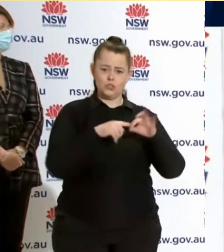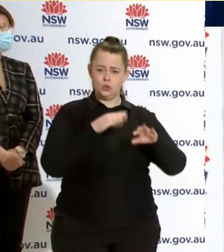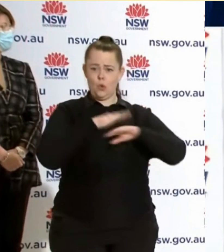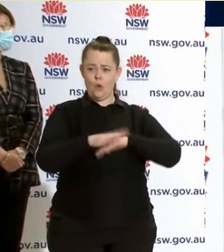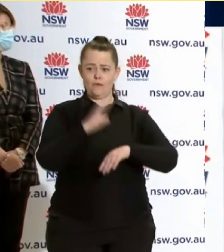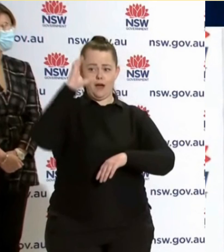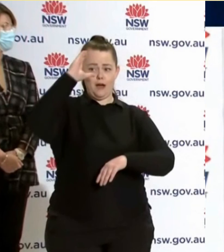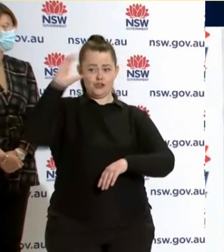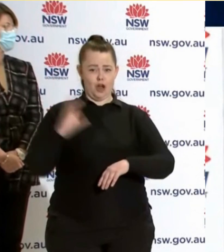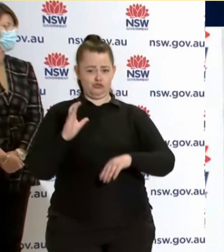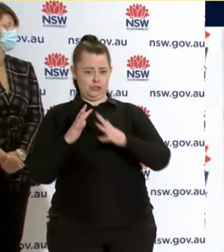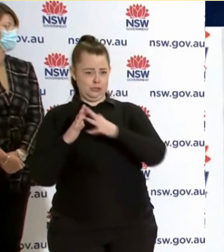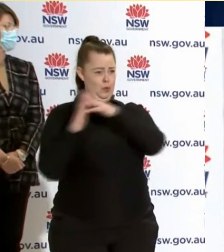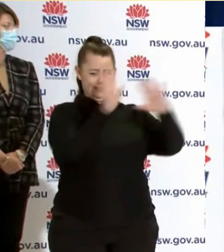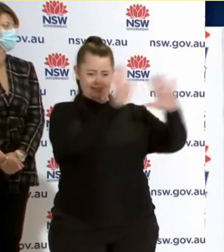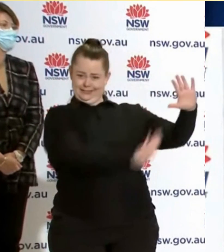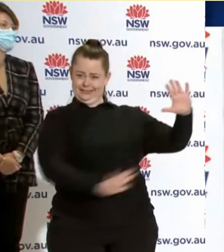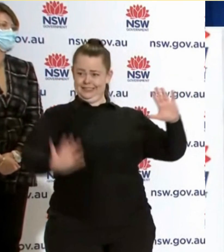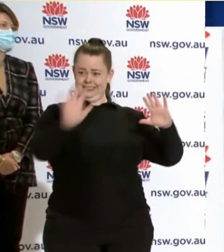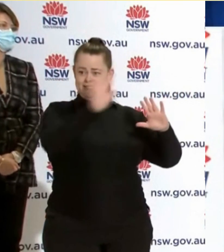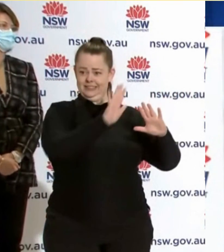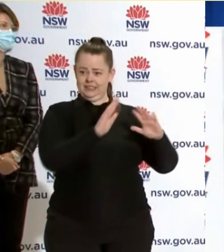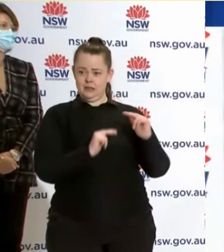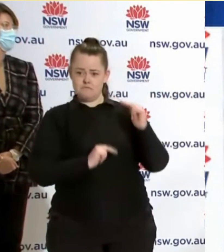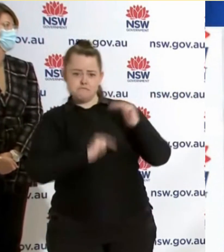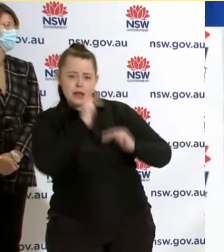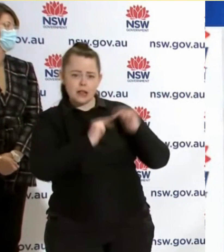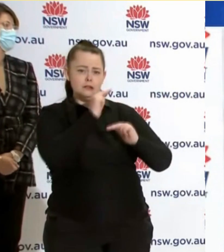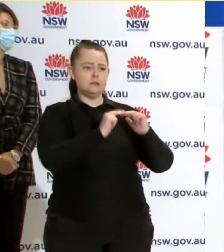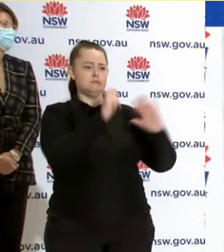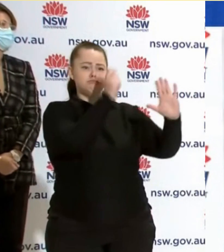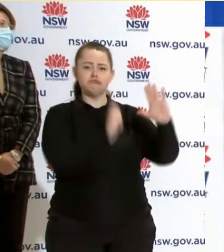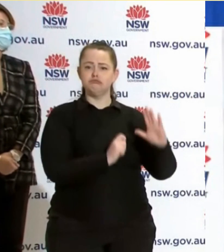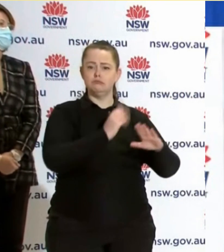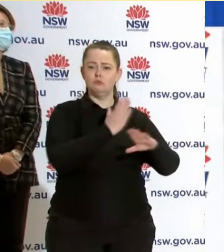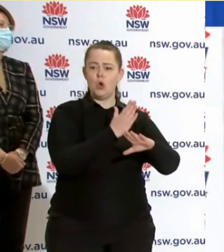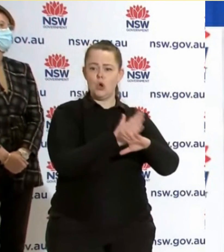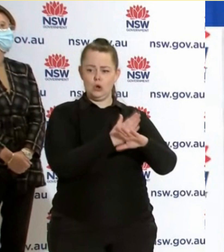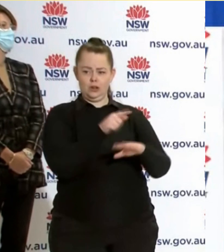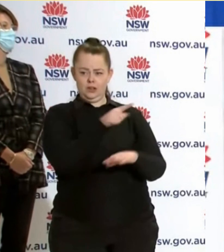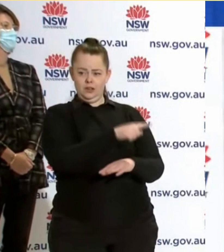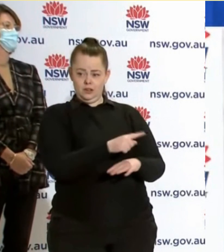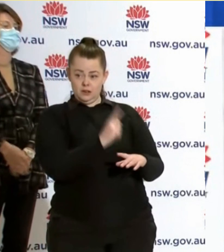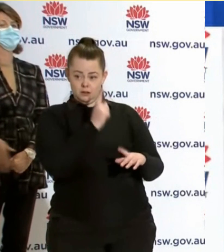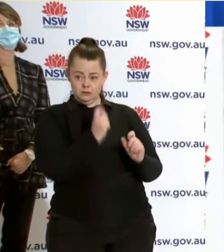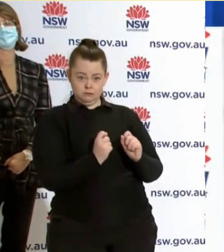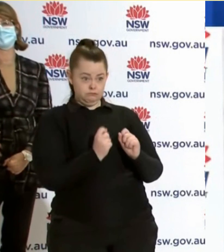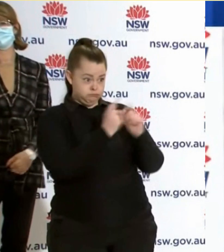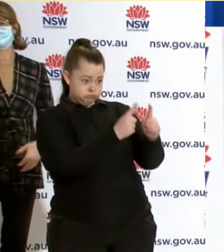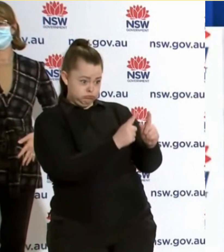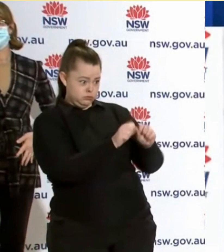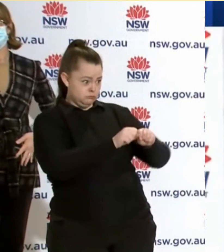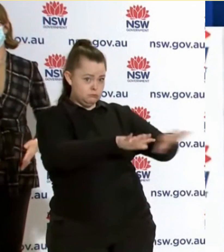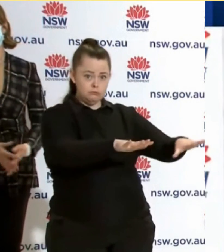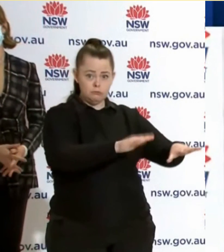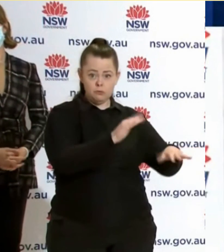media conferences are underway. If you want to watch them, you can do so on the ABC main channel in the ACT in Victoria. The reason you can